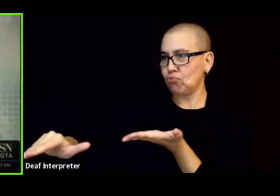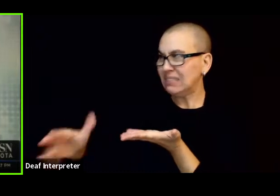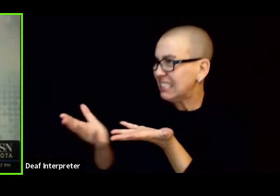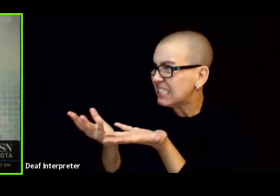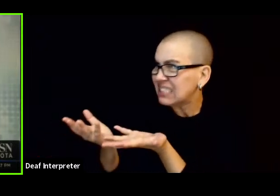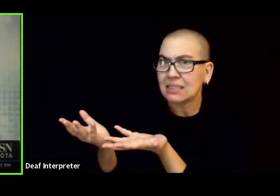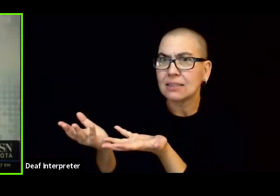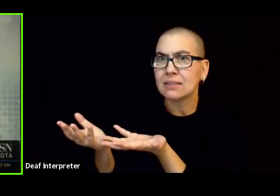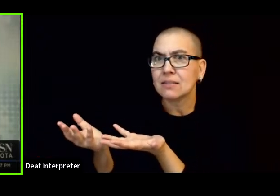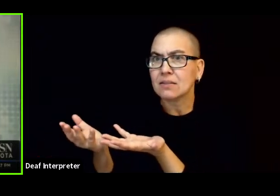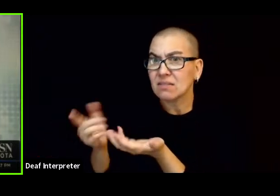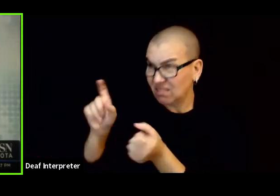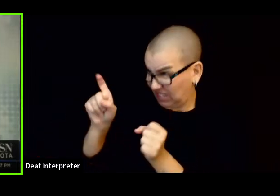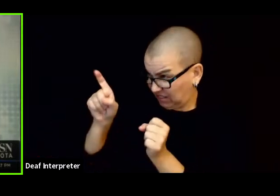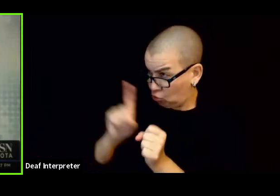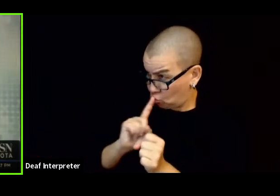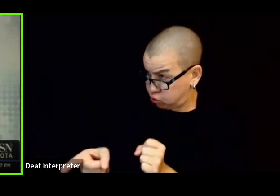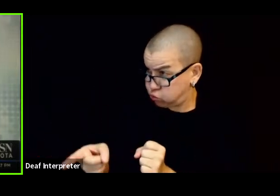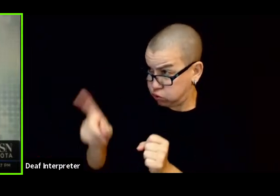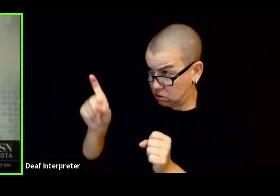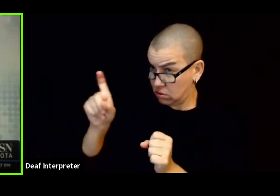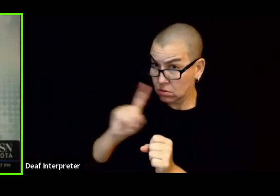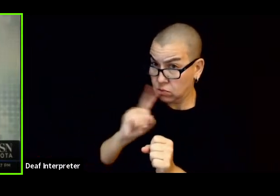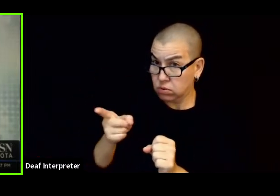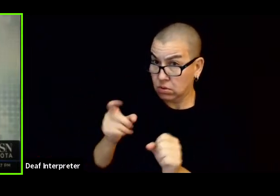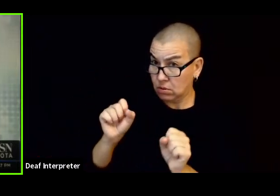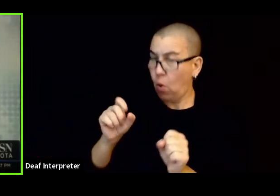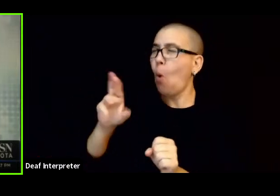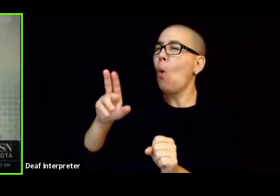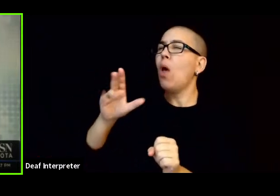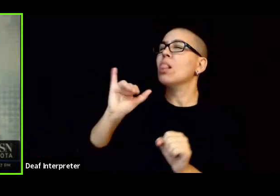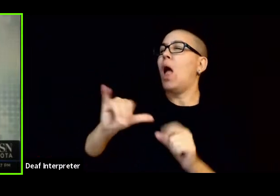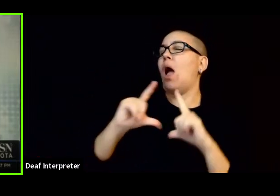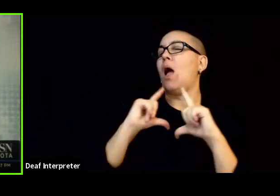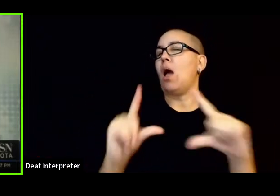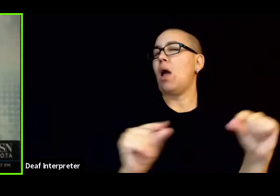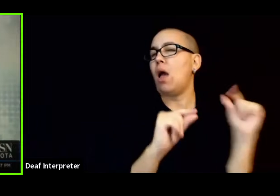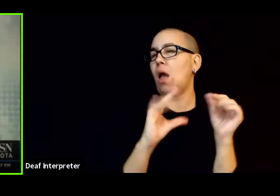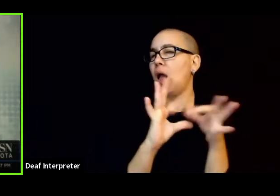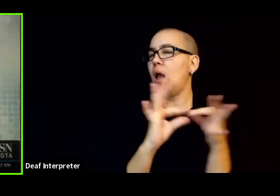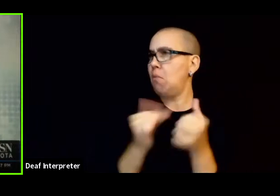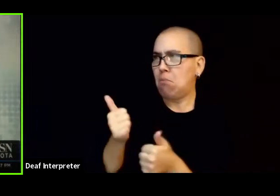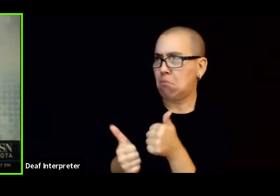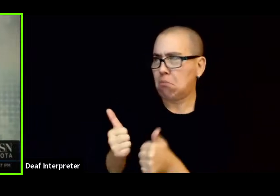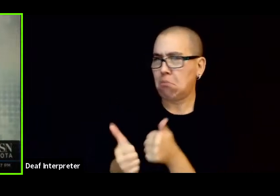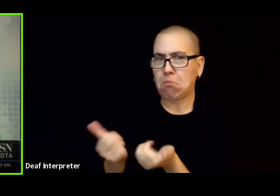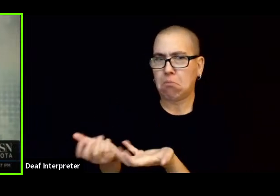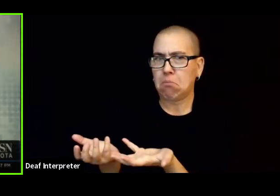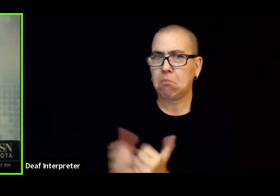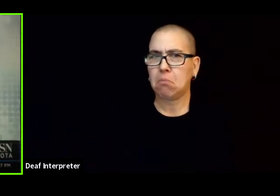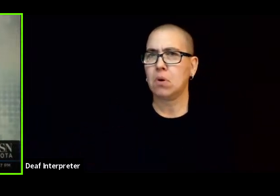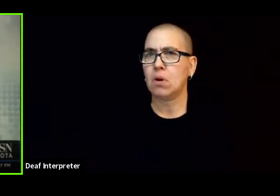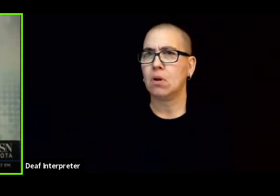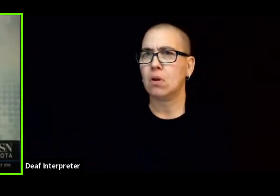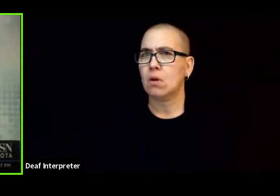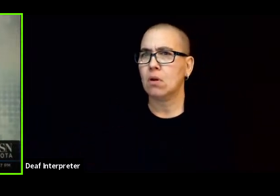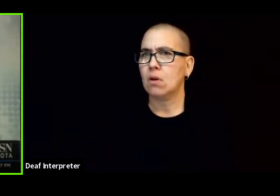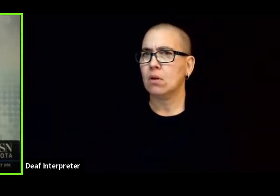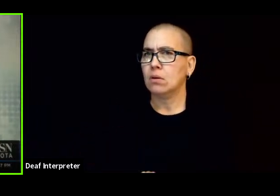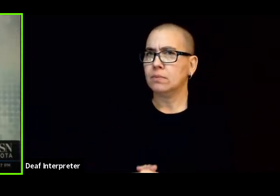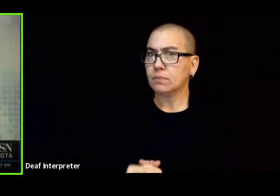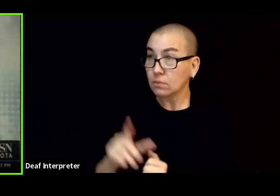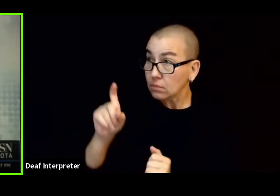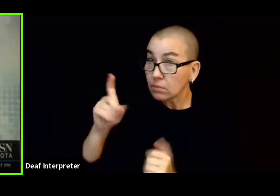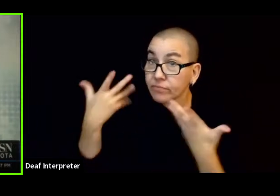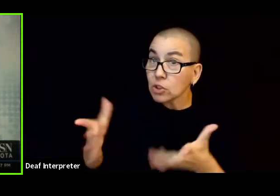happening? And if so, like what processes are in place to get that person a bed if there isn't one